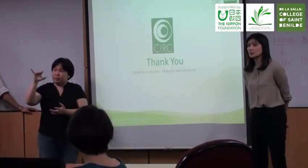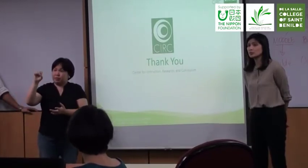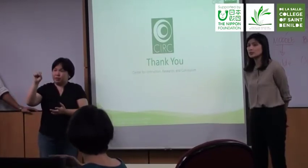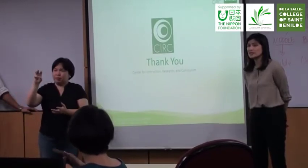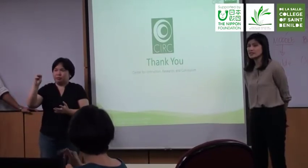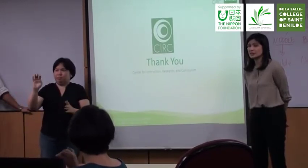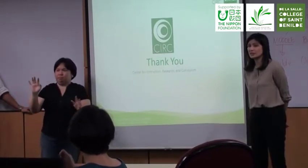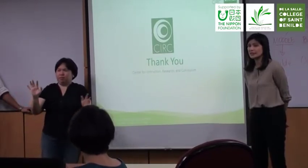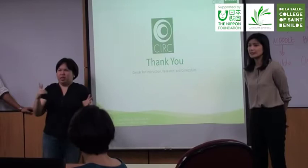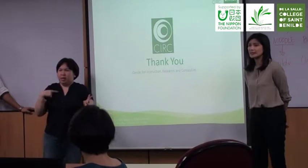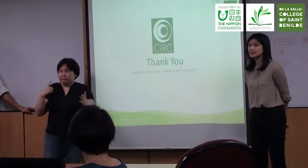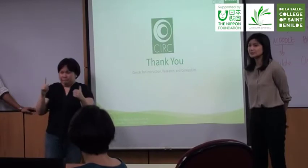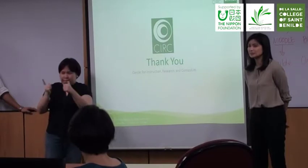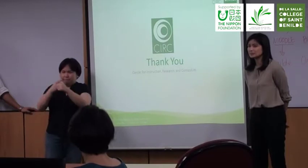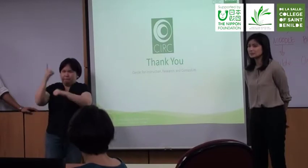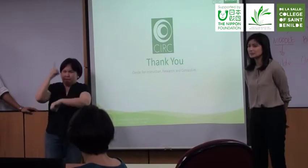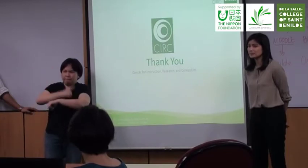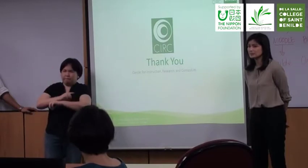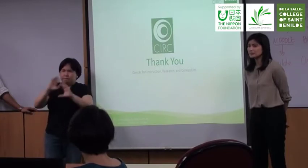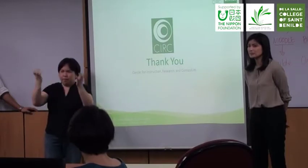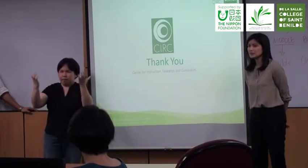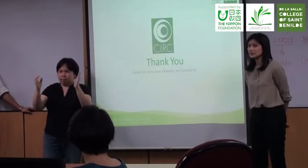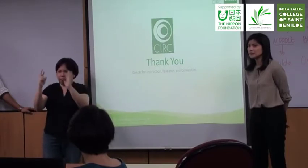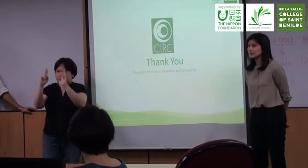set some rules already.